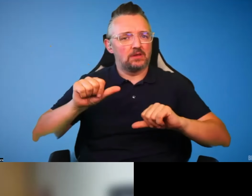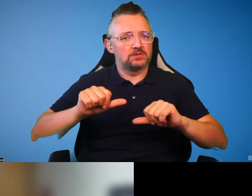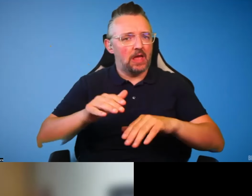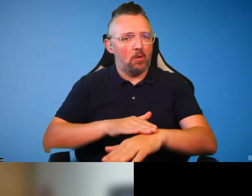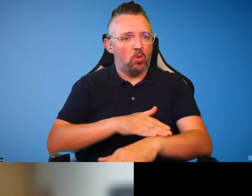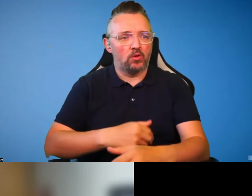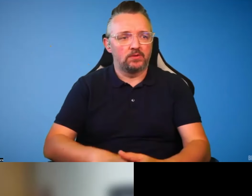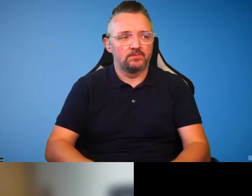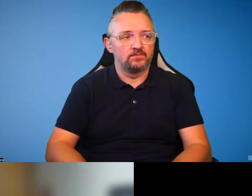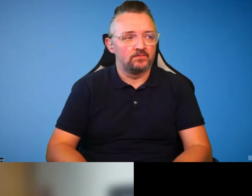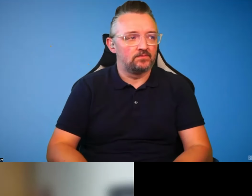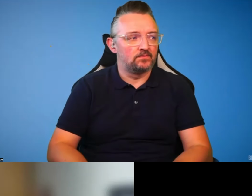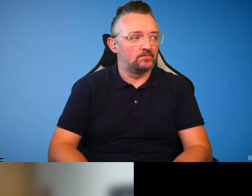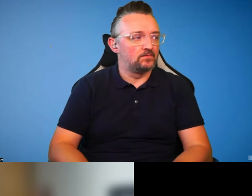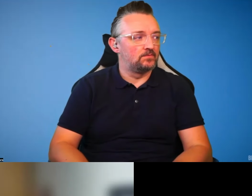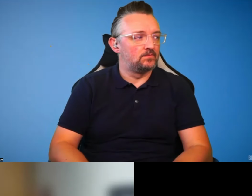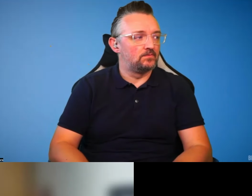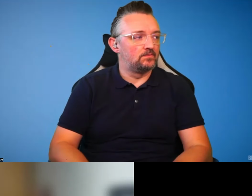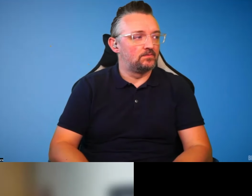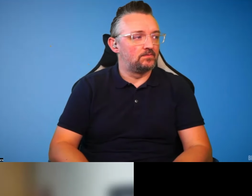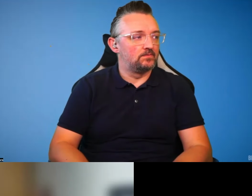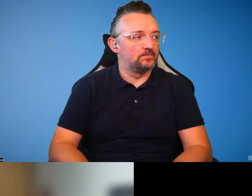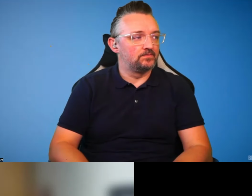I can pick that up if you want. Thanks, Daniel.